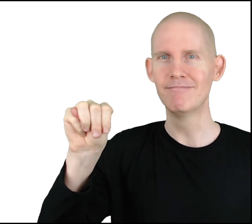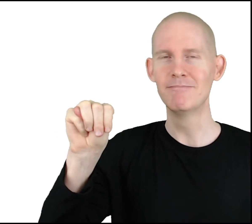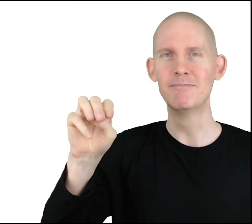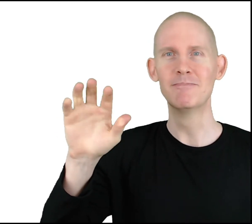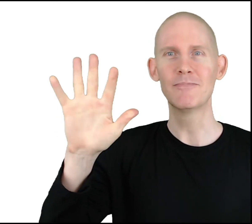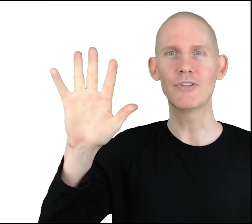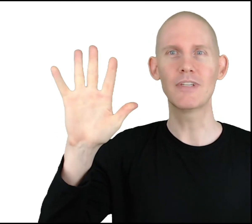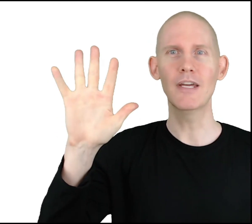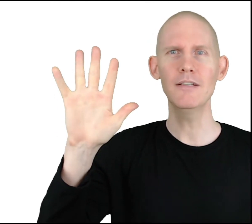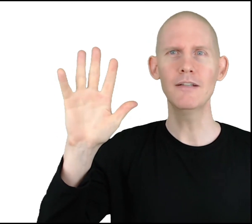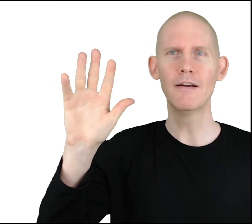Once again,